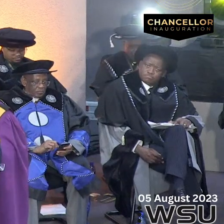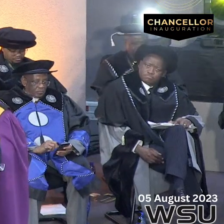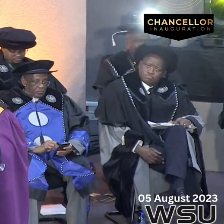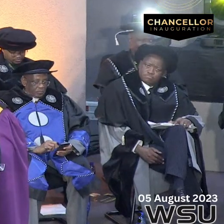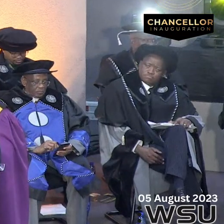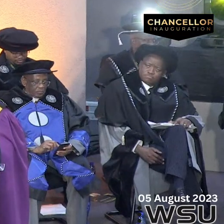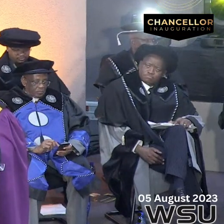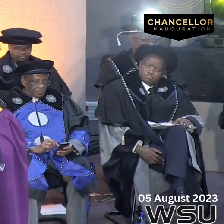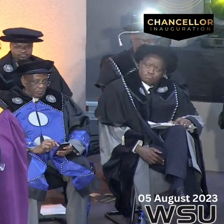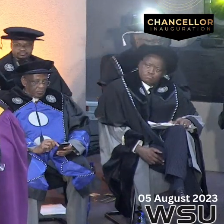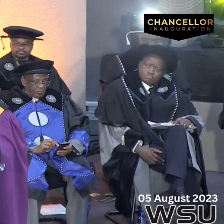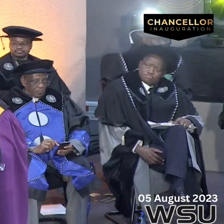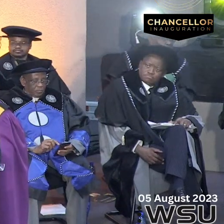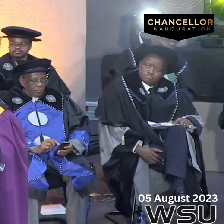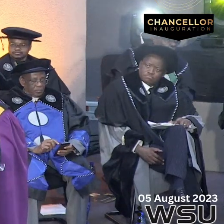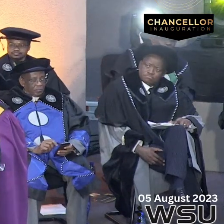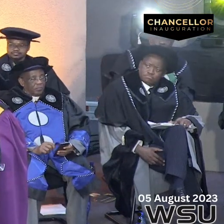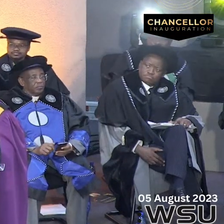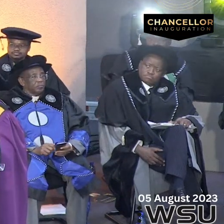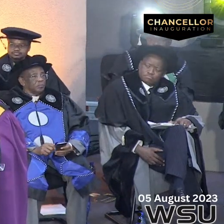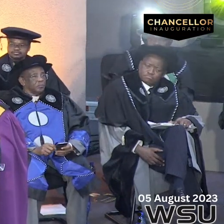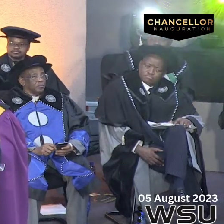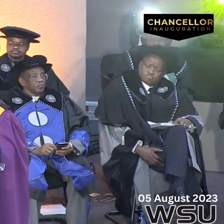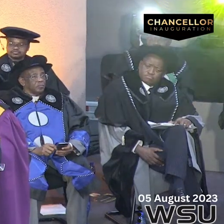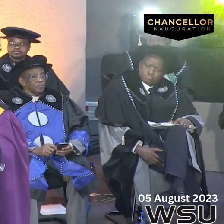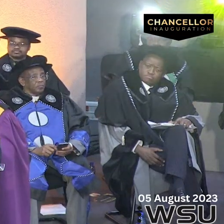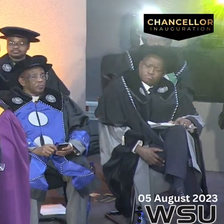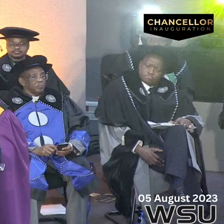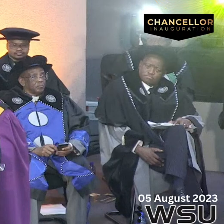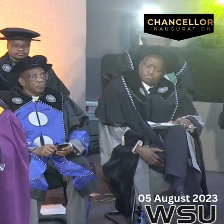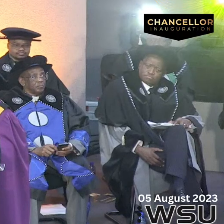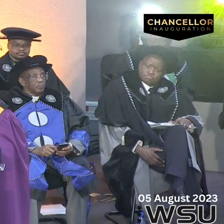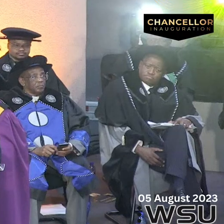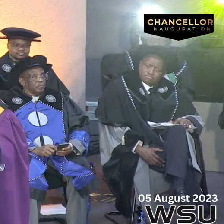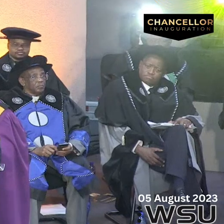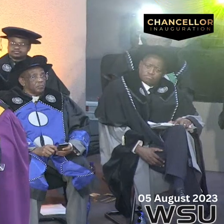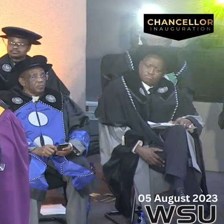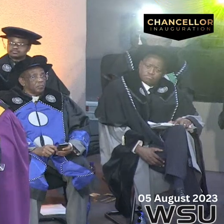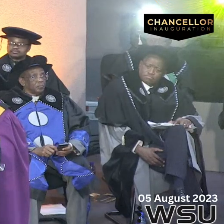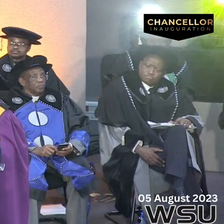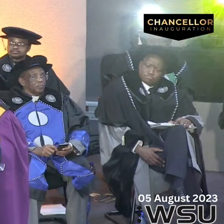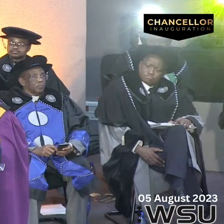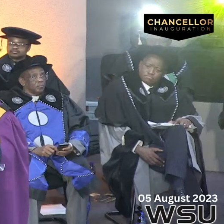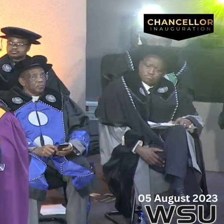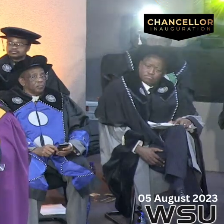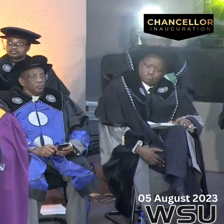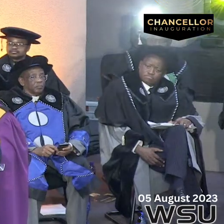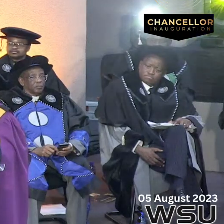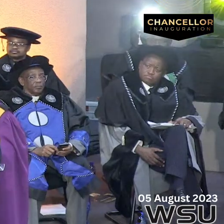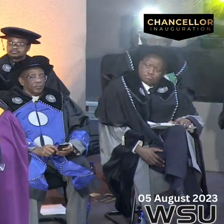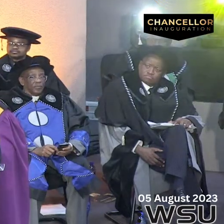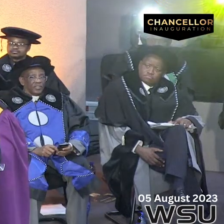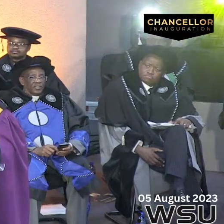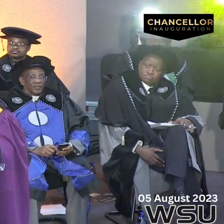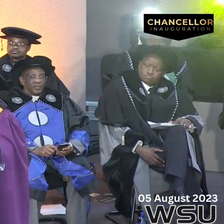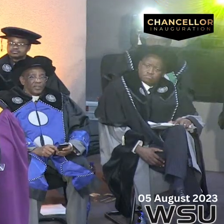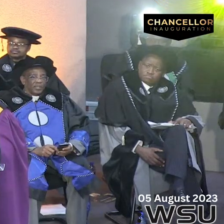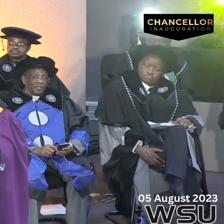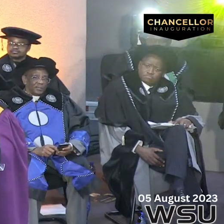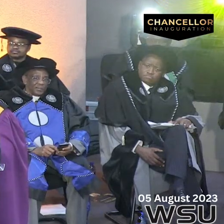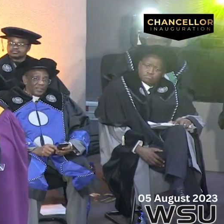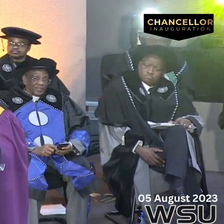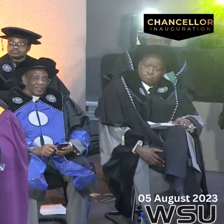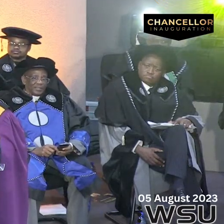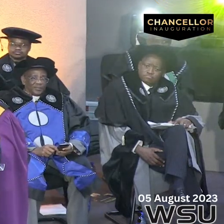Sotikwa, and the delegation from the Ministry. His Royal Highness, and then whatever Konana King